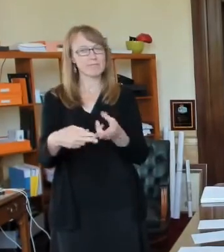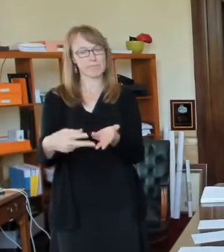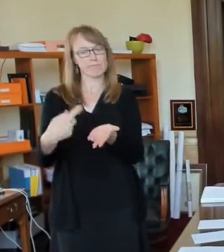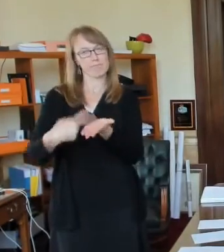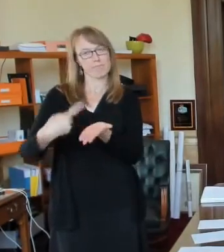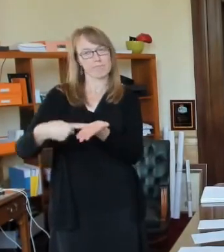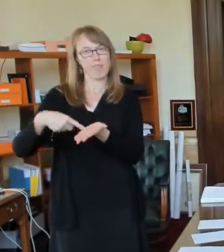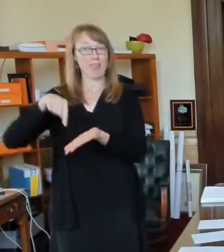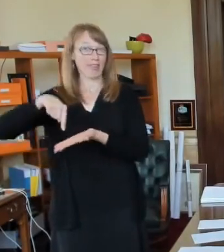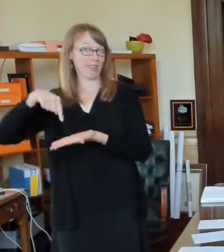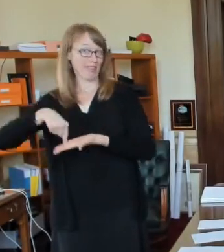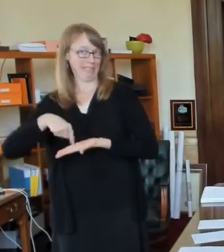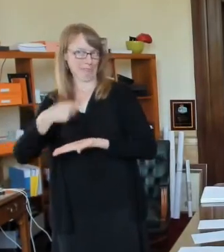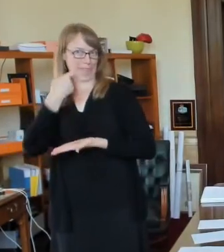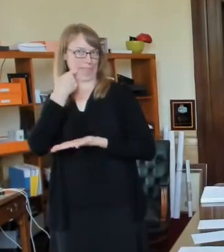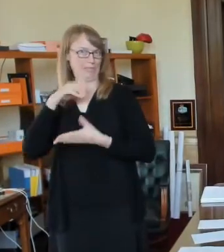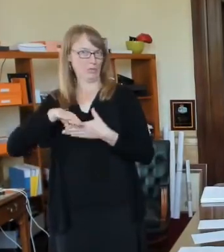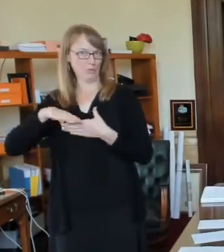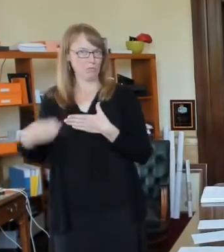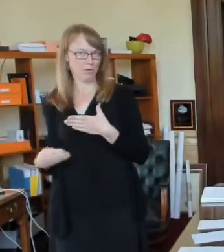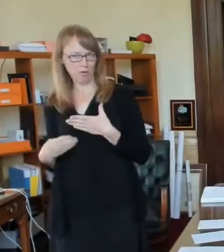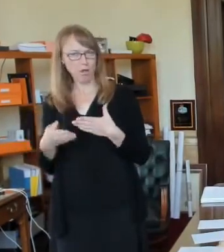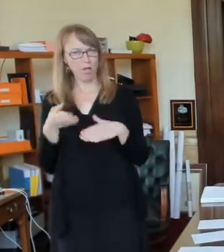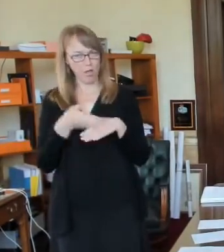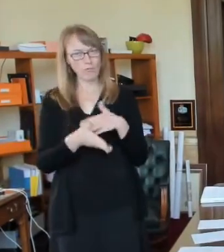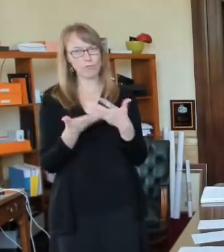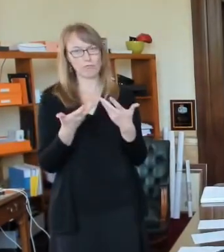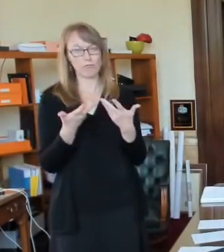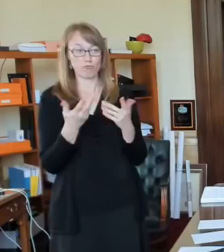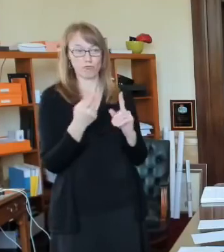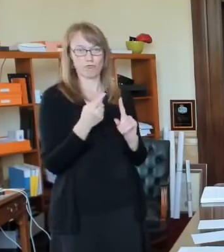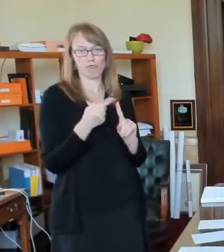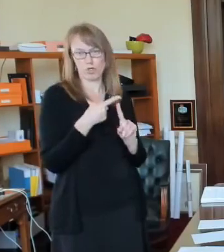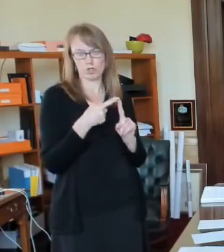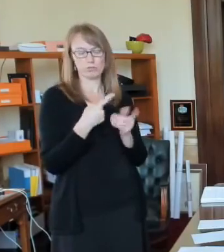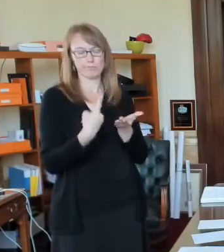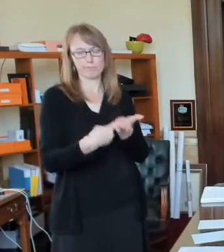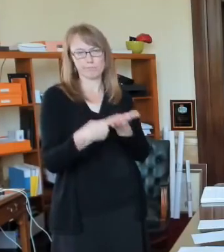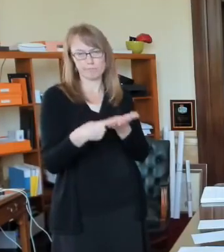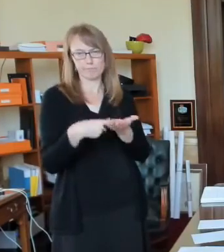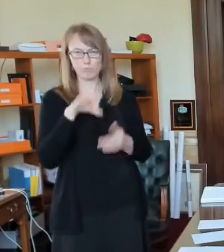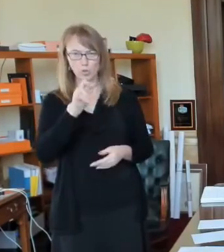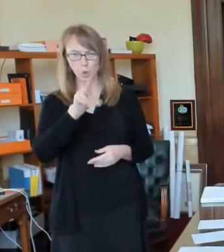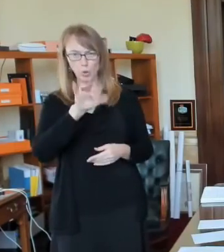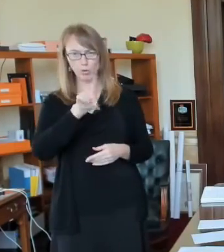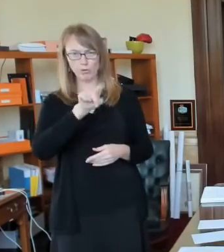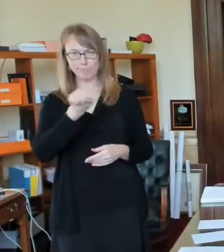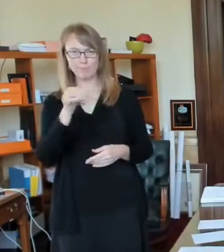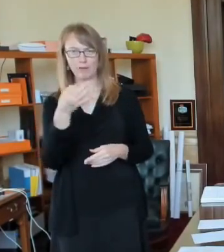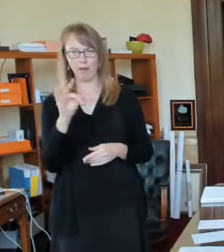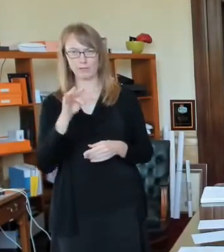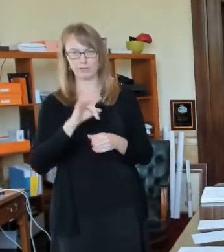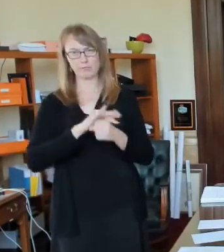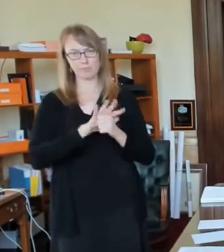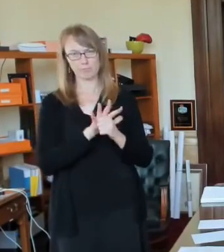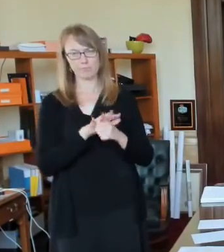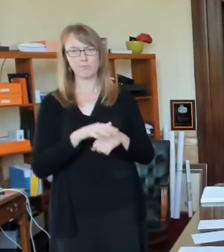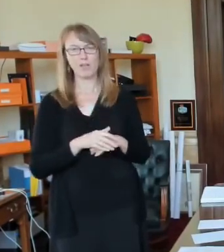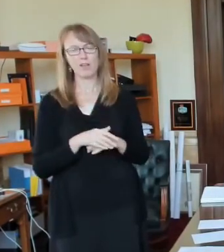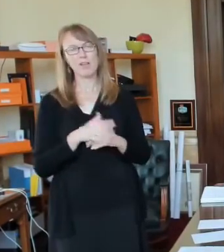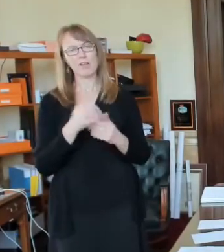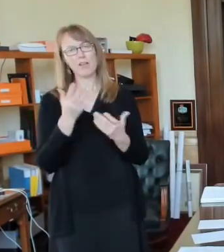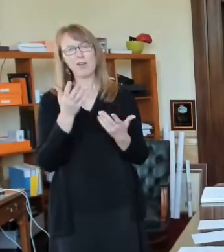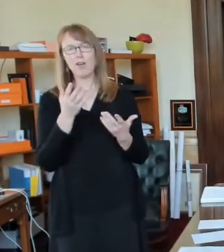about COVID to begin with. So I want to just say that, across the country, and you all